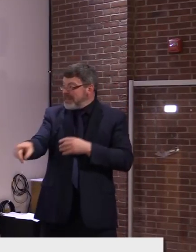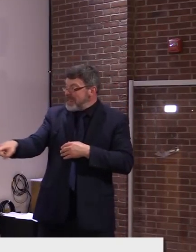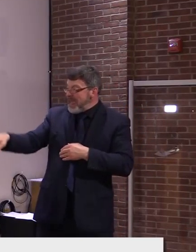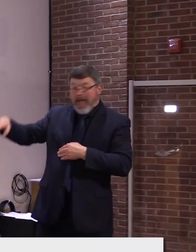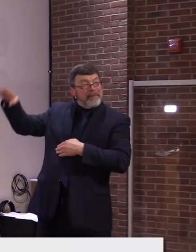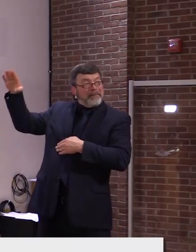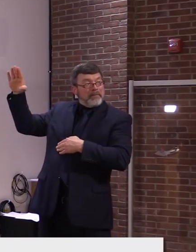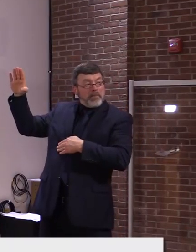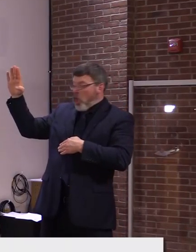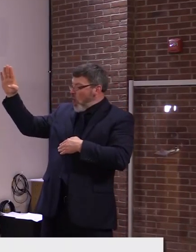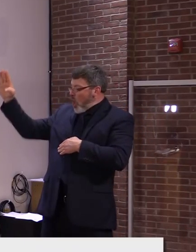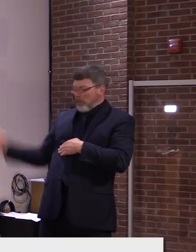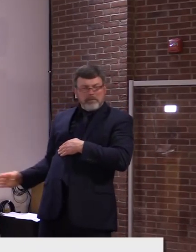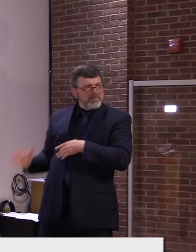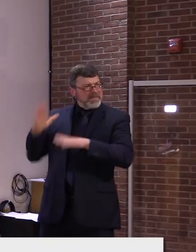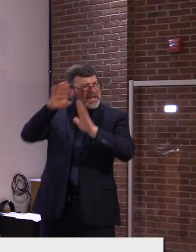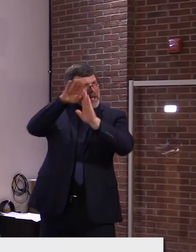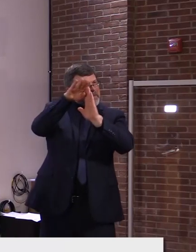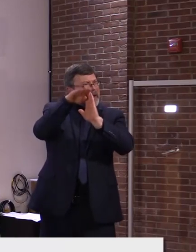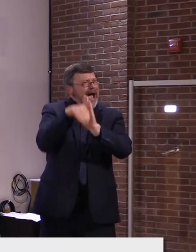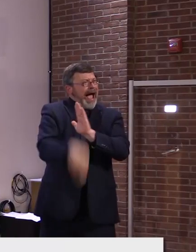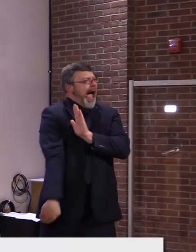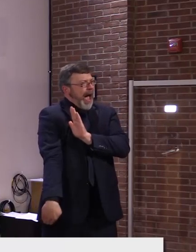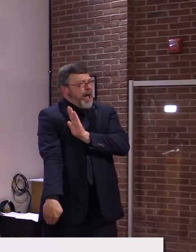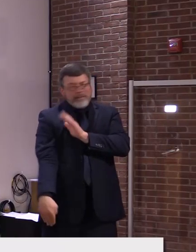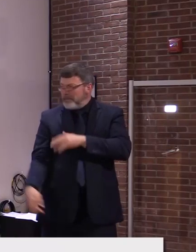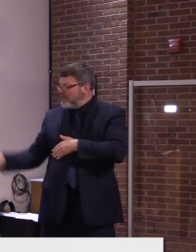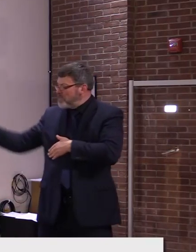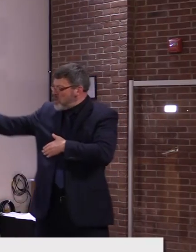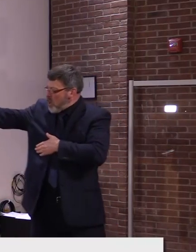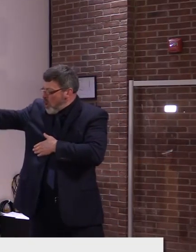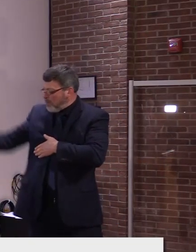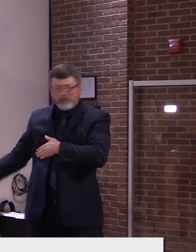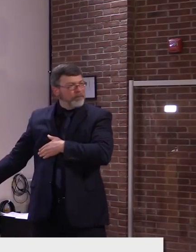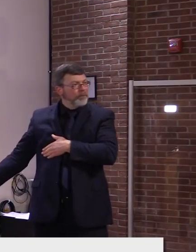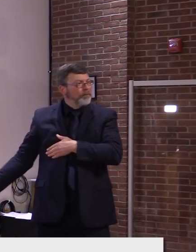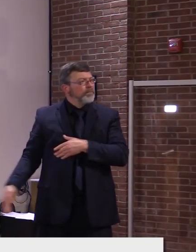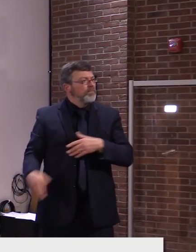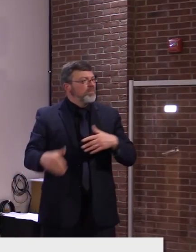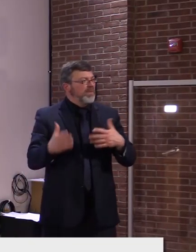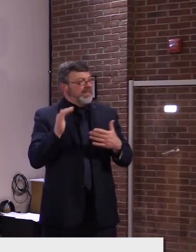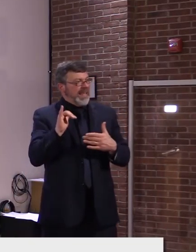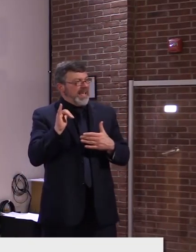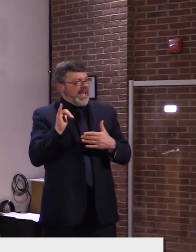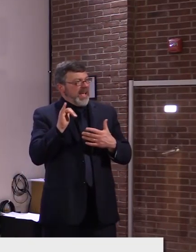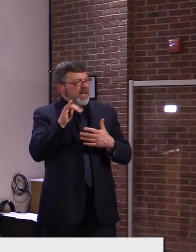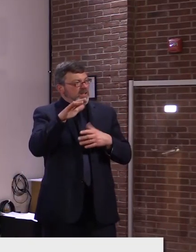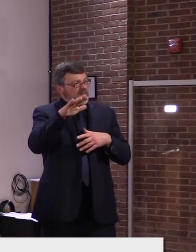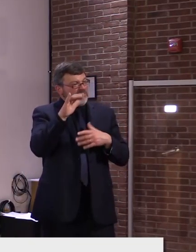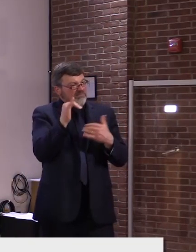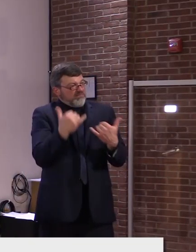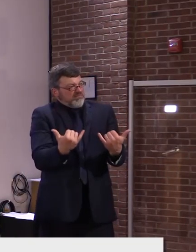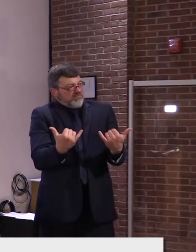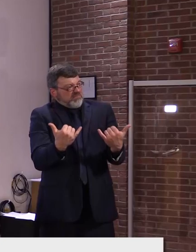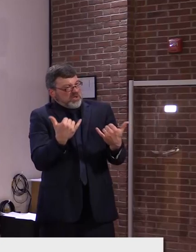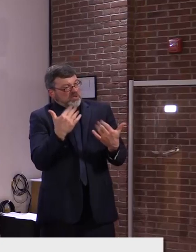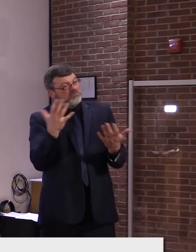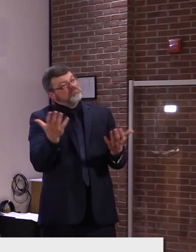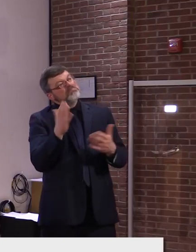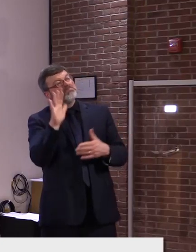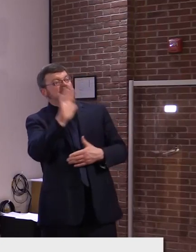area where most of the cases are in the 30s or plus minus per night, which we have not